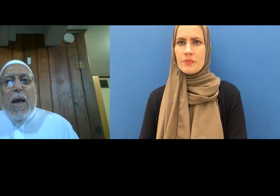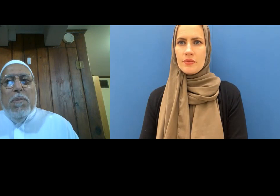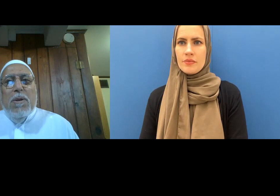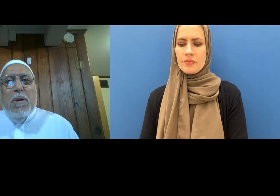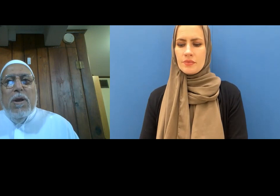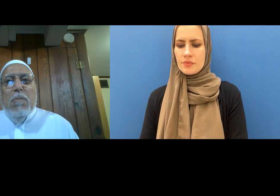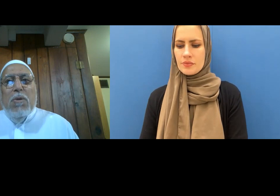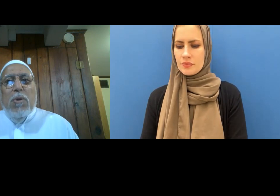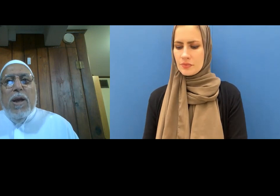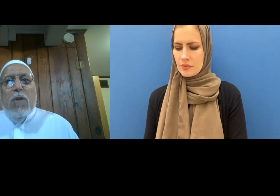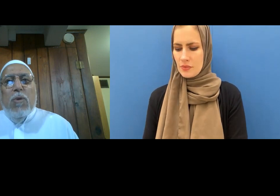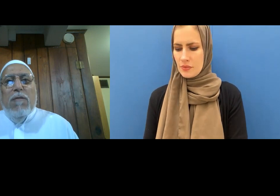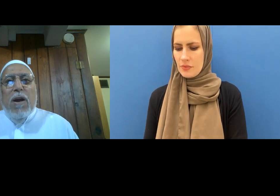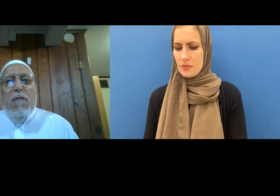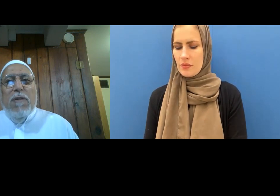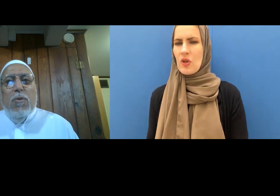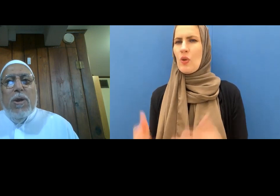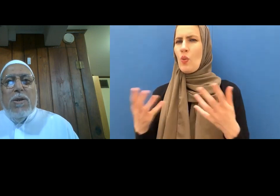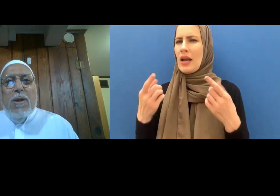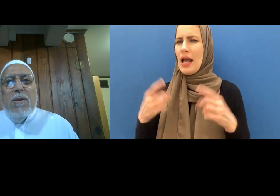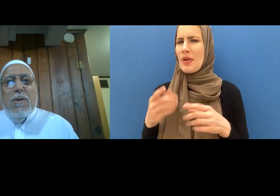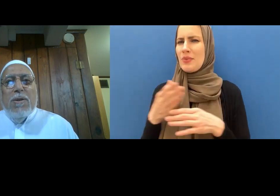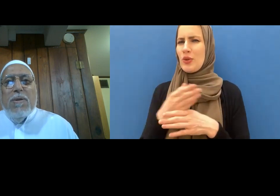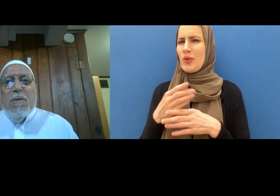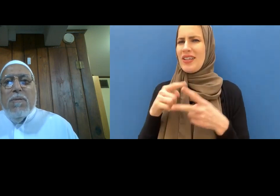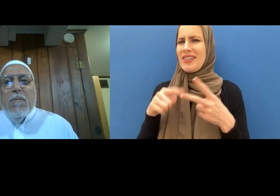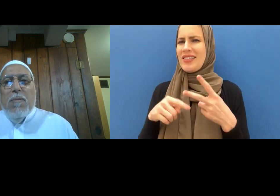So what happened in between ayah 25 and 26?